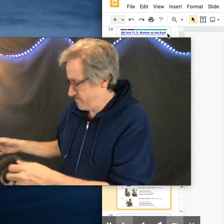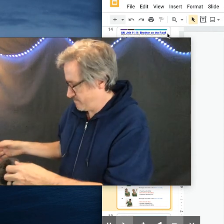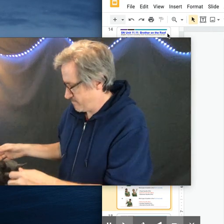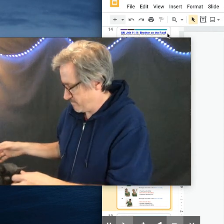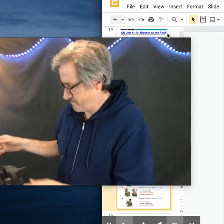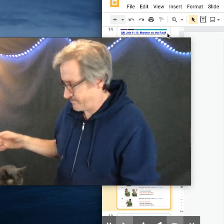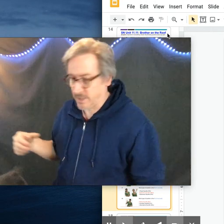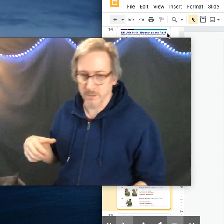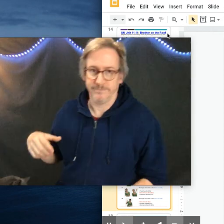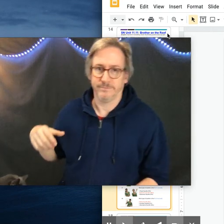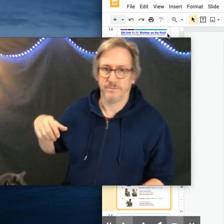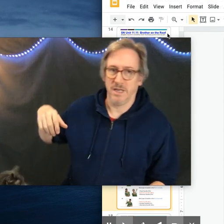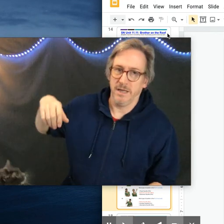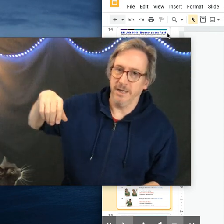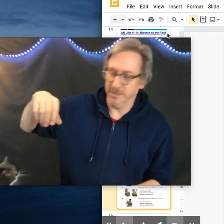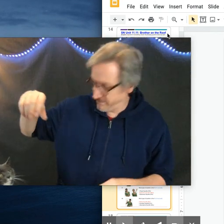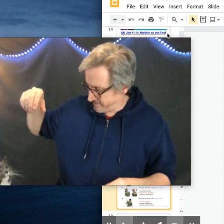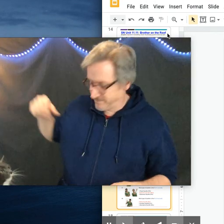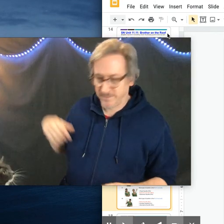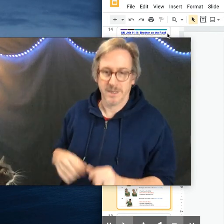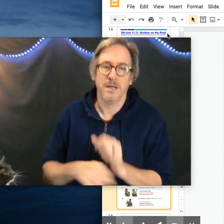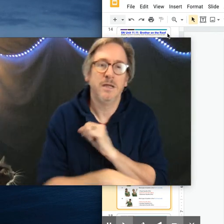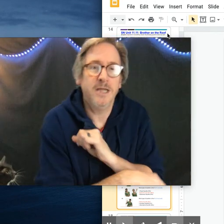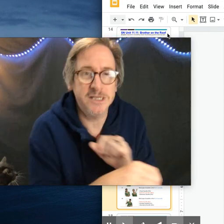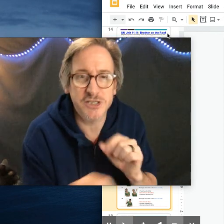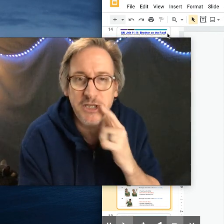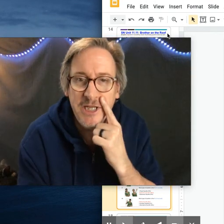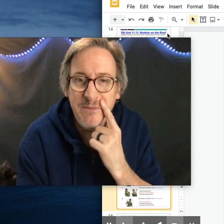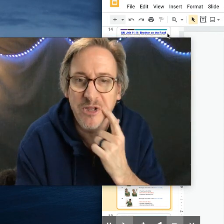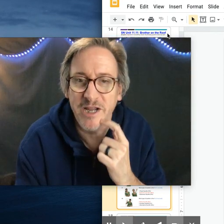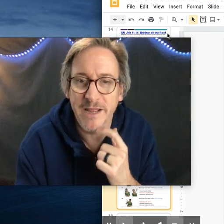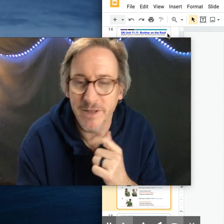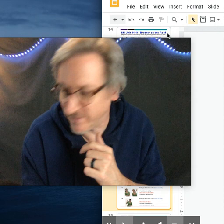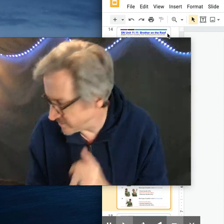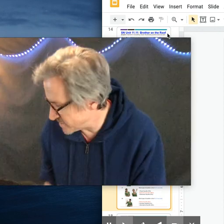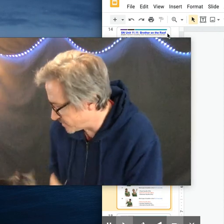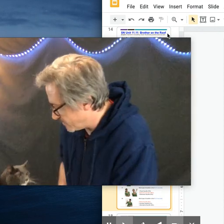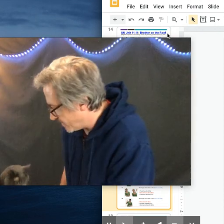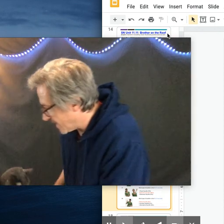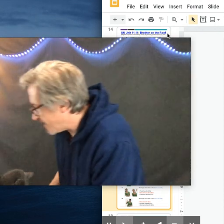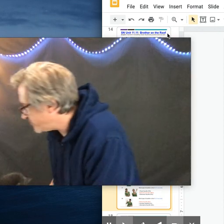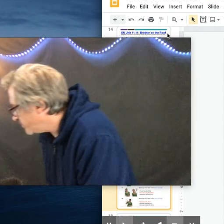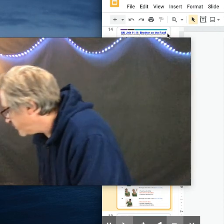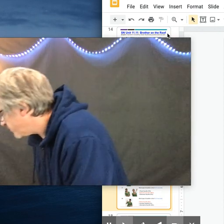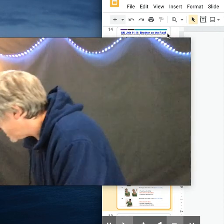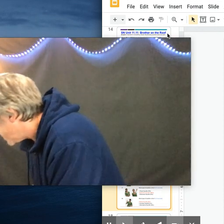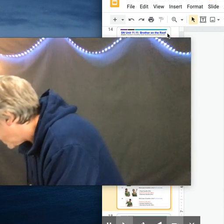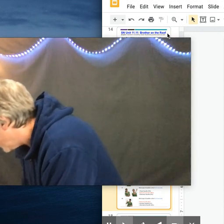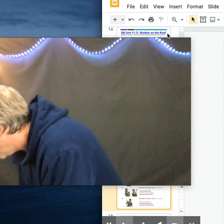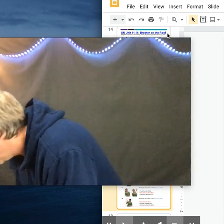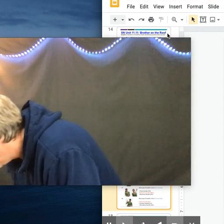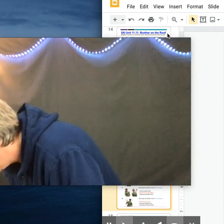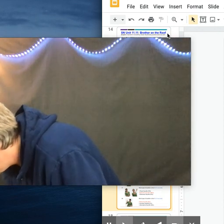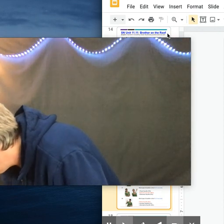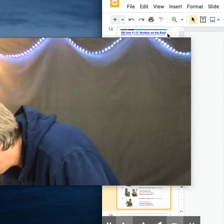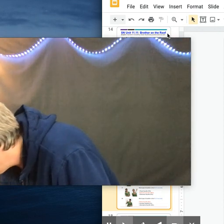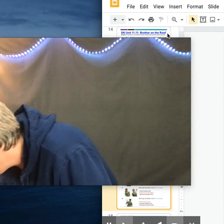I need to. He's just going to keep clawing at me if I do this. Okay, buddy, I have to move you over to the side.